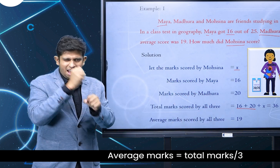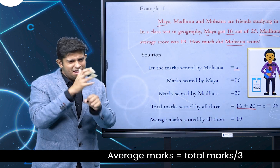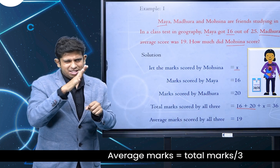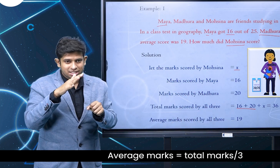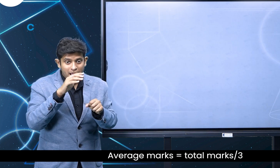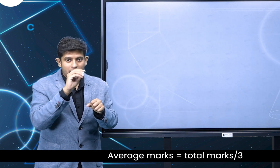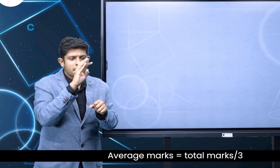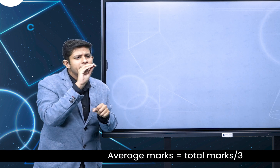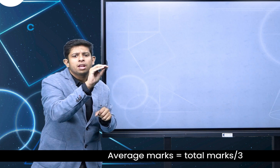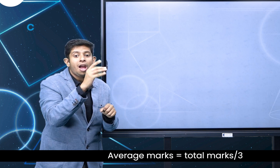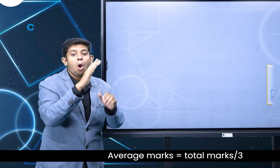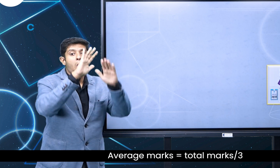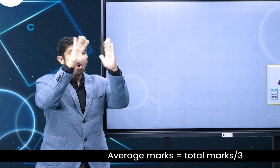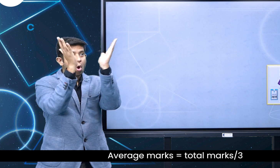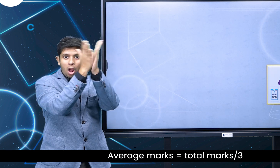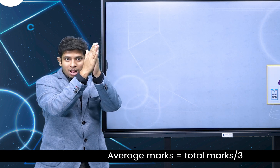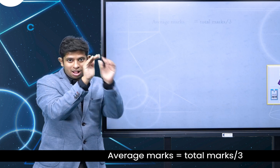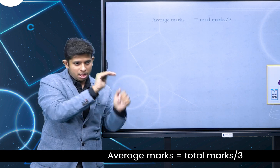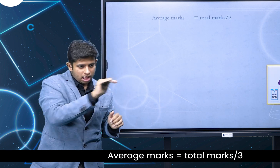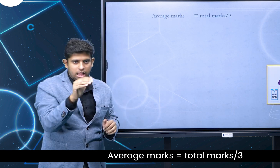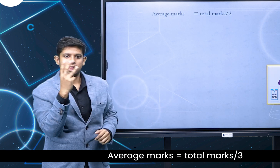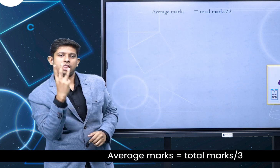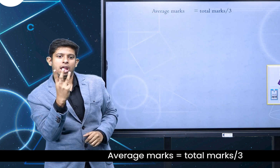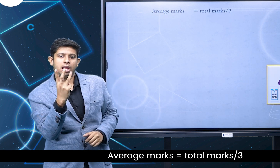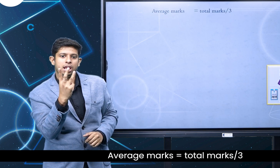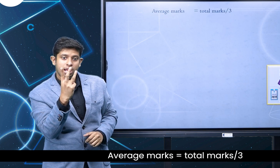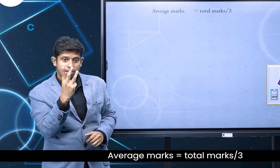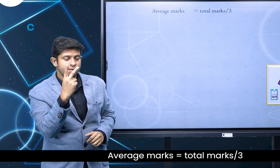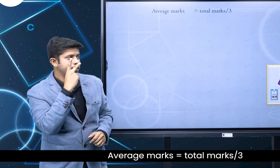Average marks equals to total marks by 3.